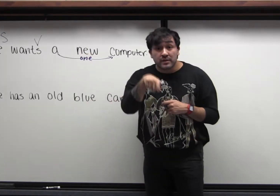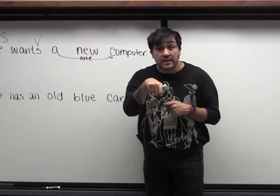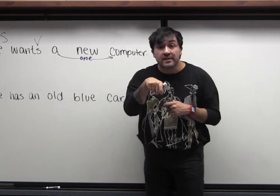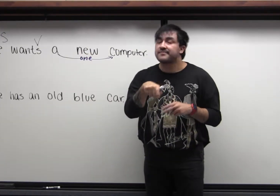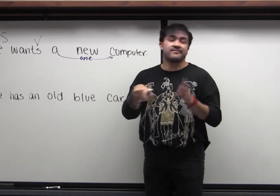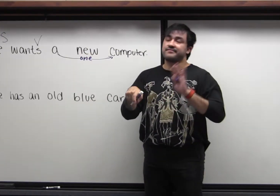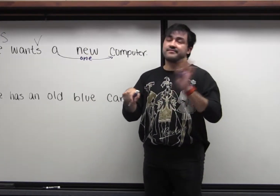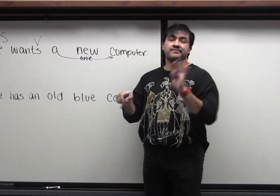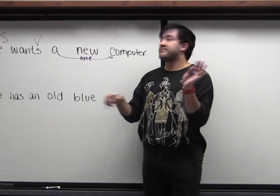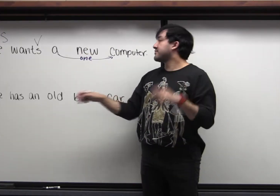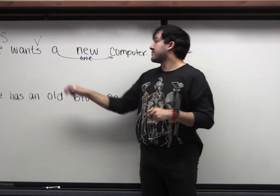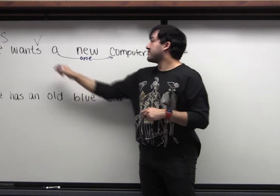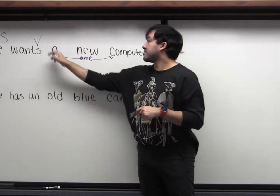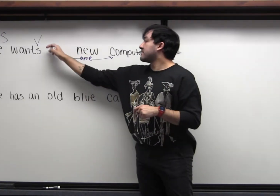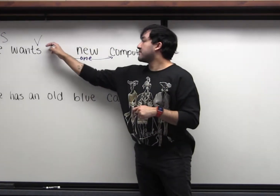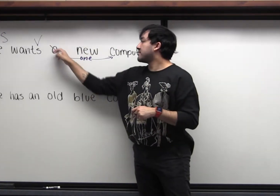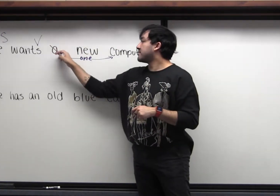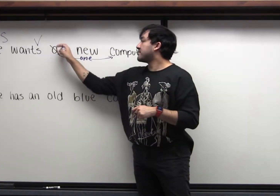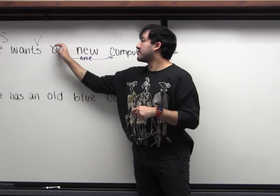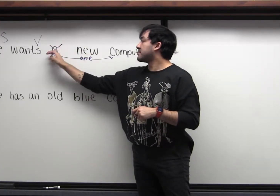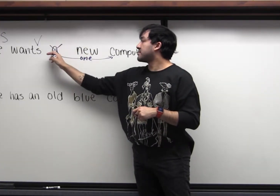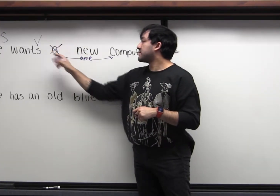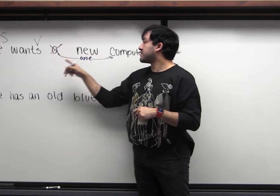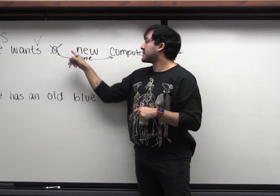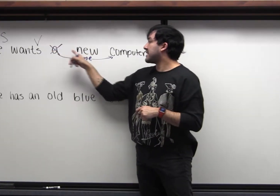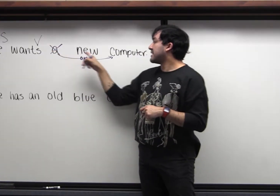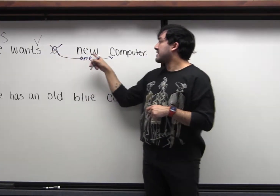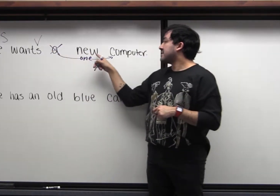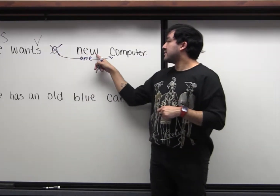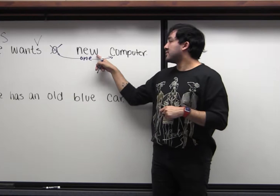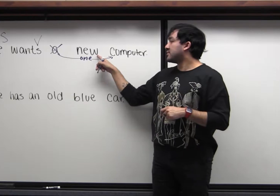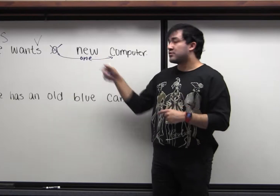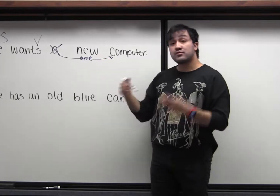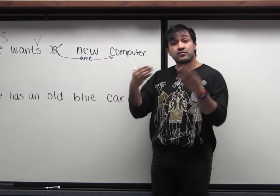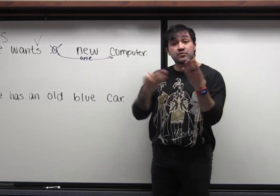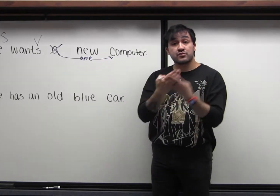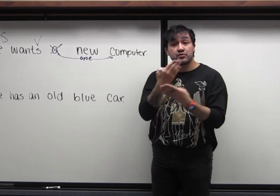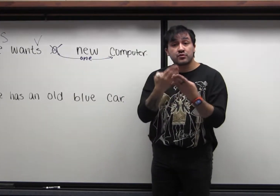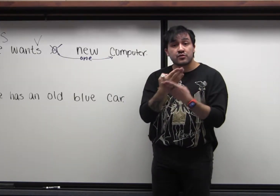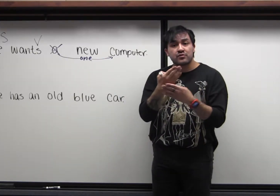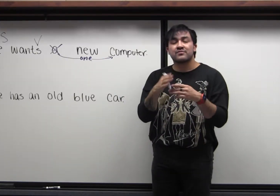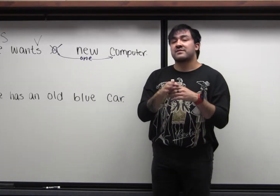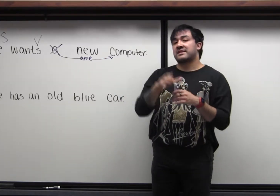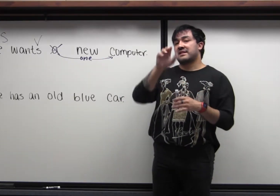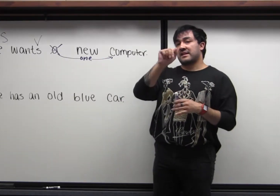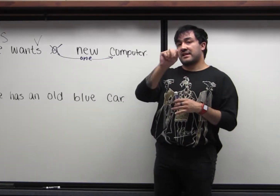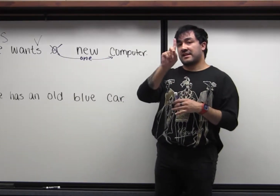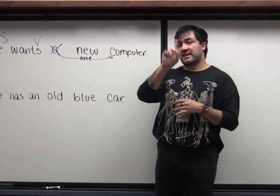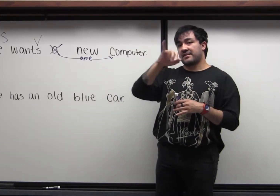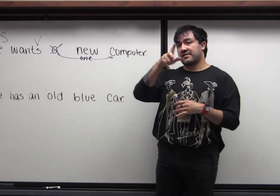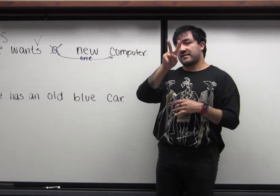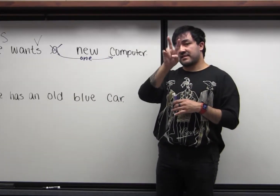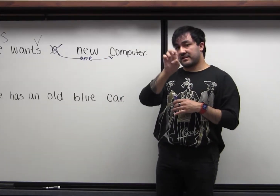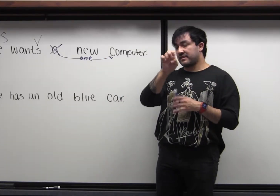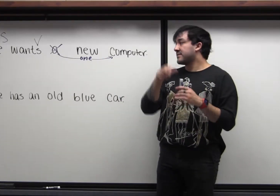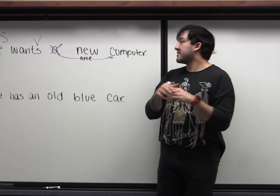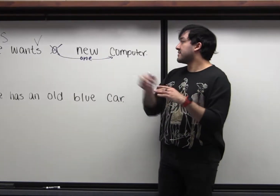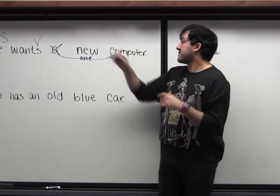if you remember, we don't need it because ASL does not include articles. New, there is our adjective for